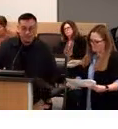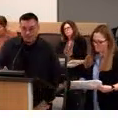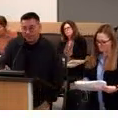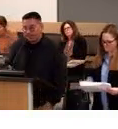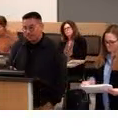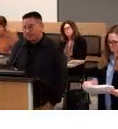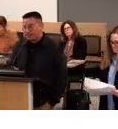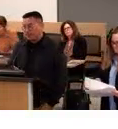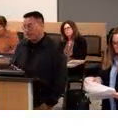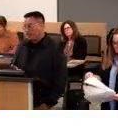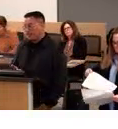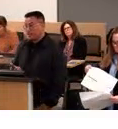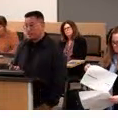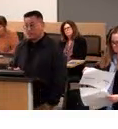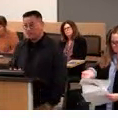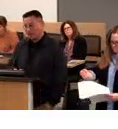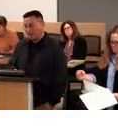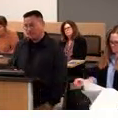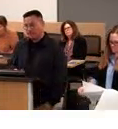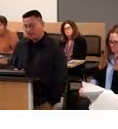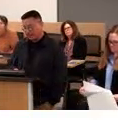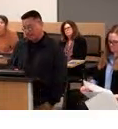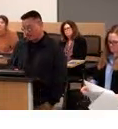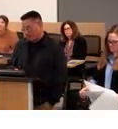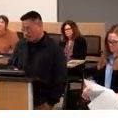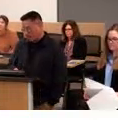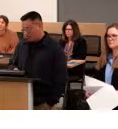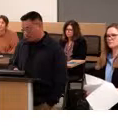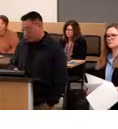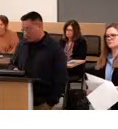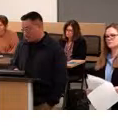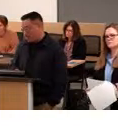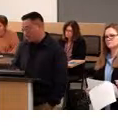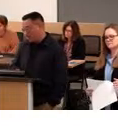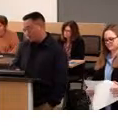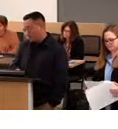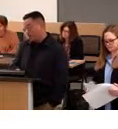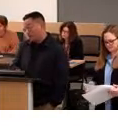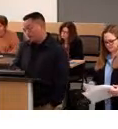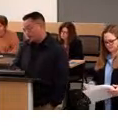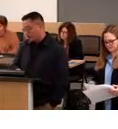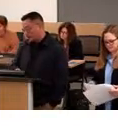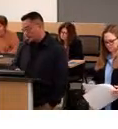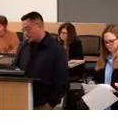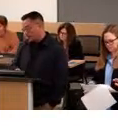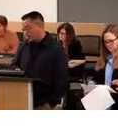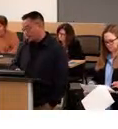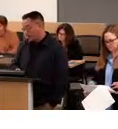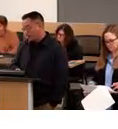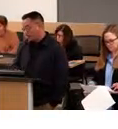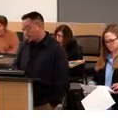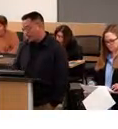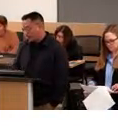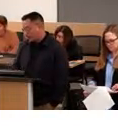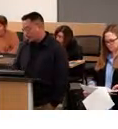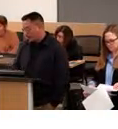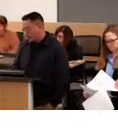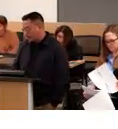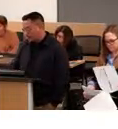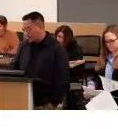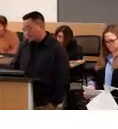So professional learning is a huge umbrella. And so when we think about professional learning by context, we have to define